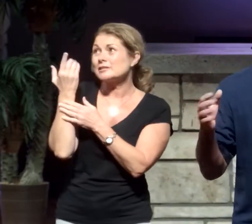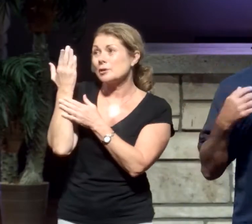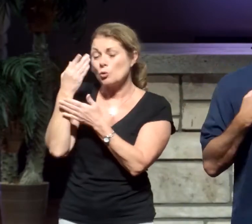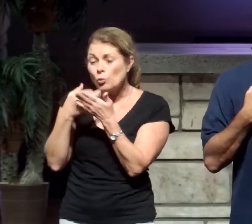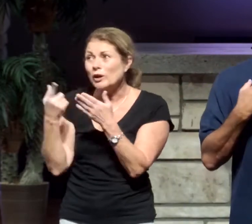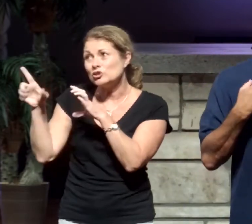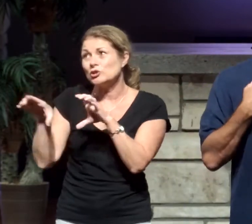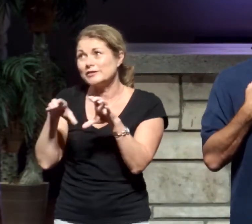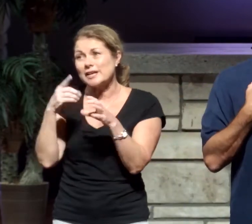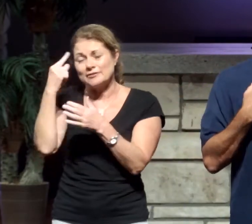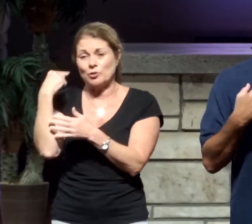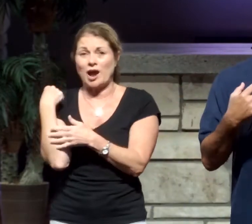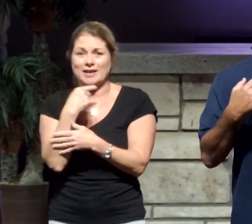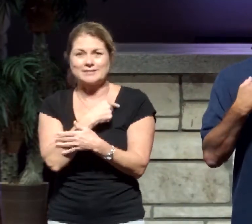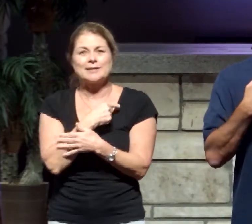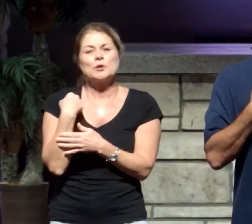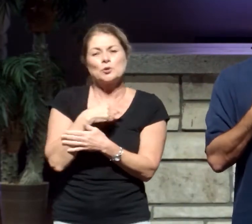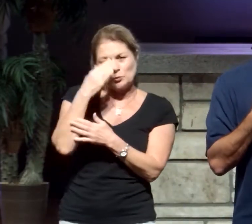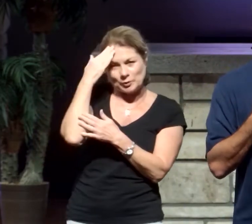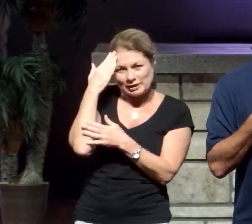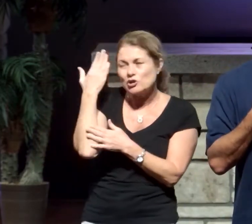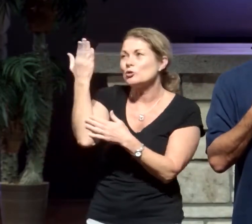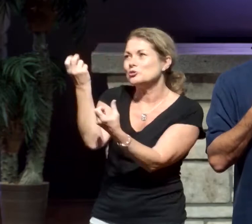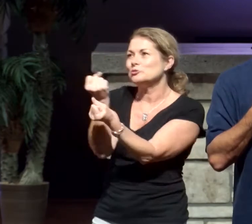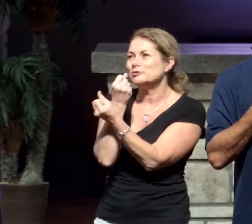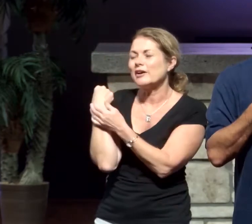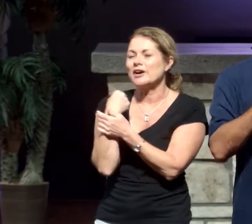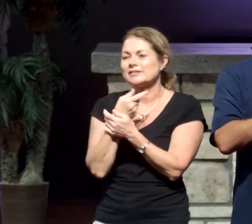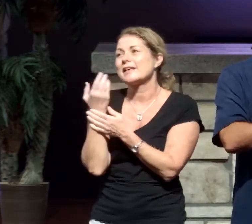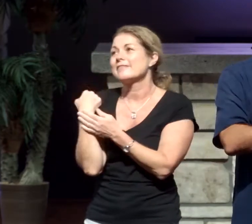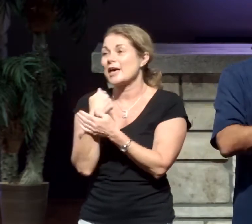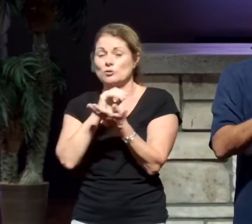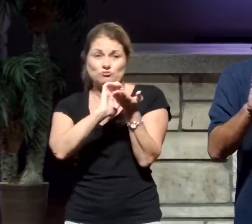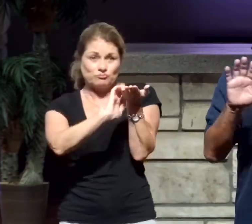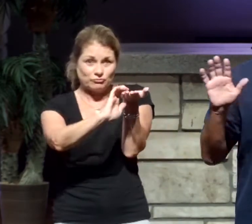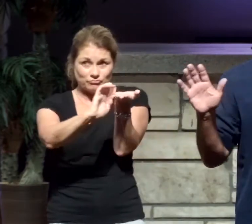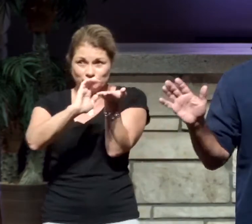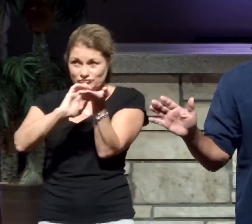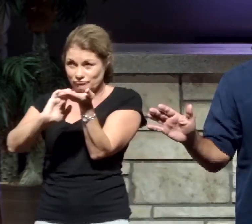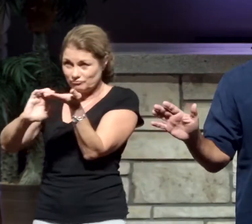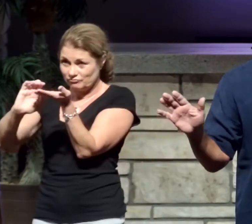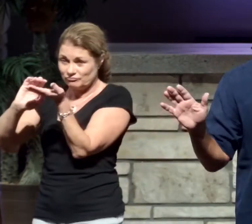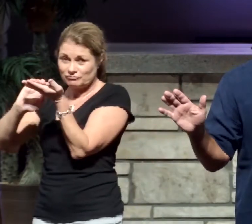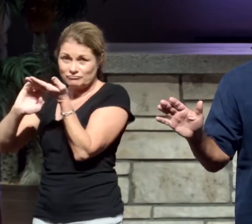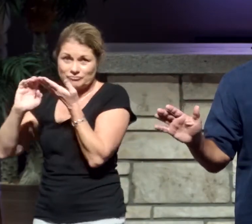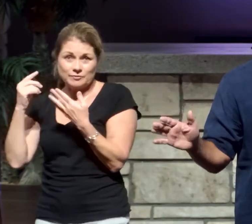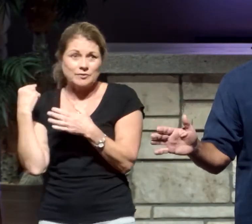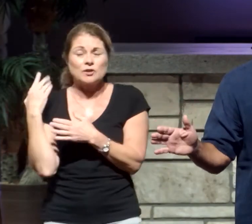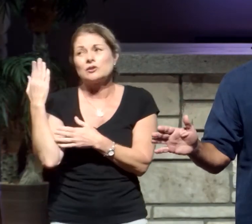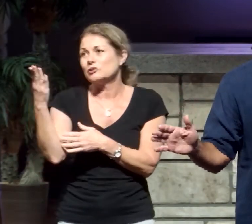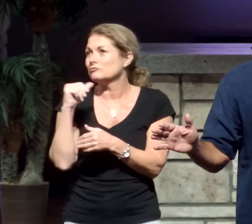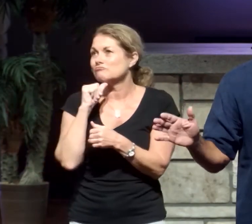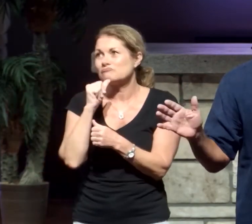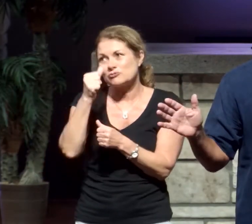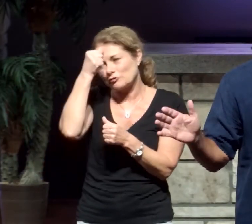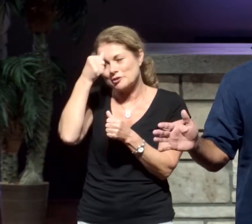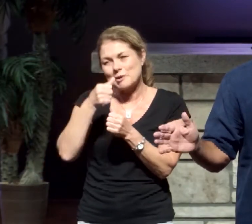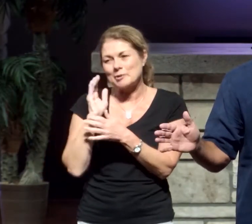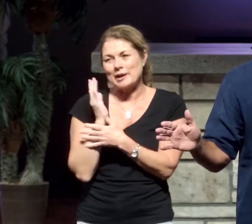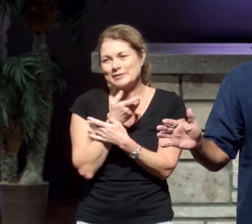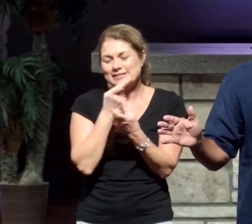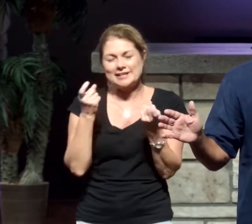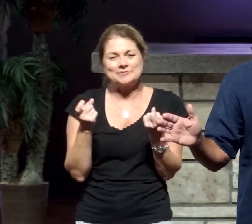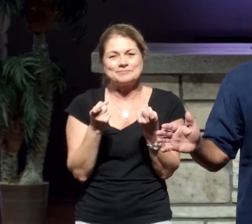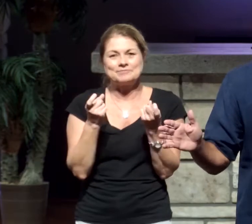done for us, we know that we are loved, that we are forgiven, that you remember our sin no more. Lord, we love